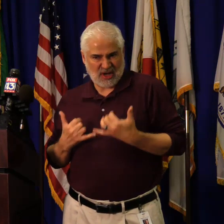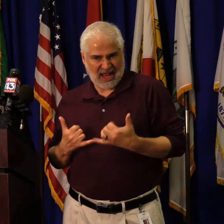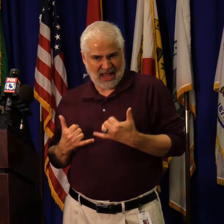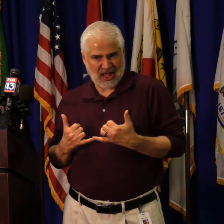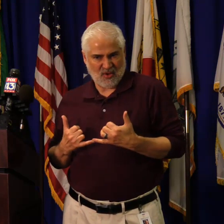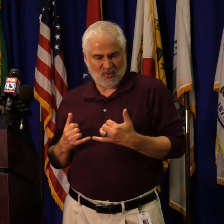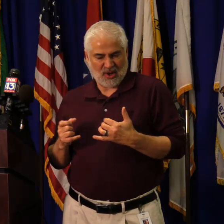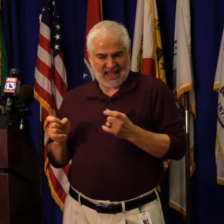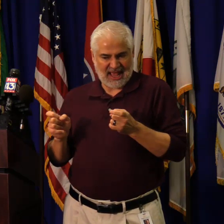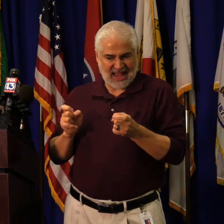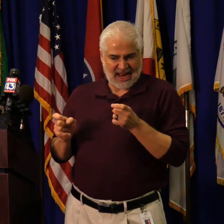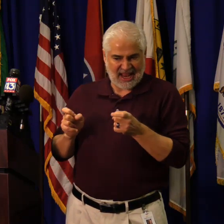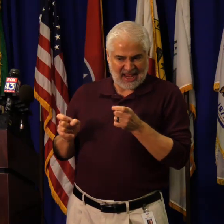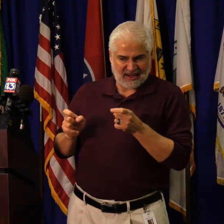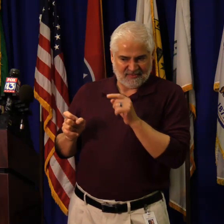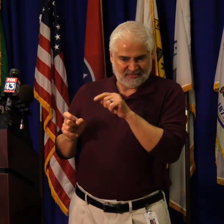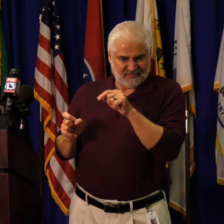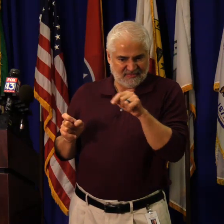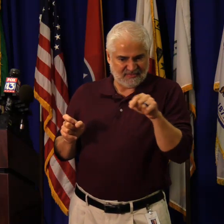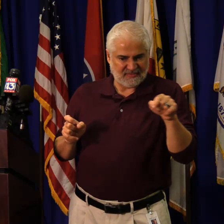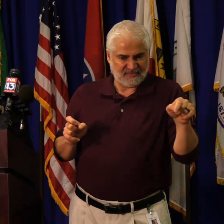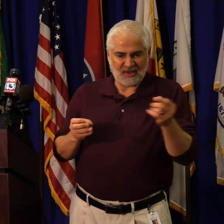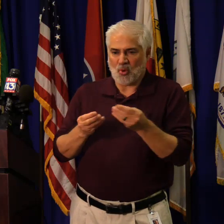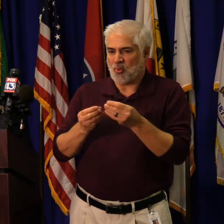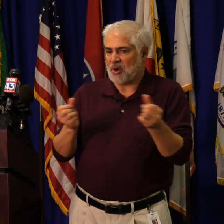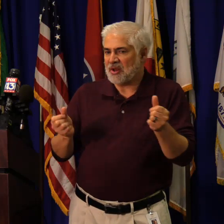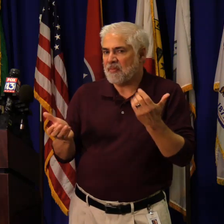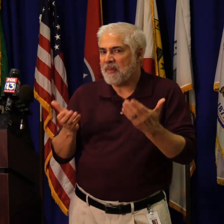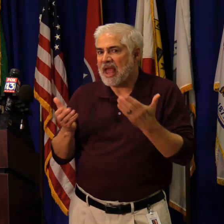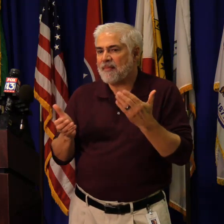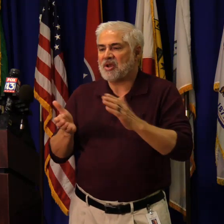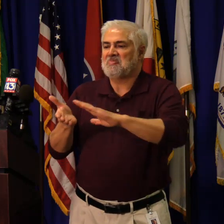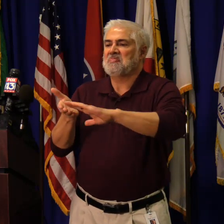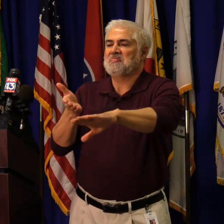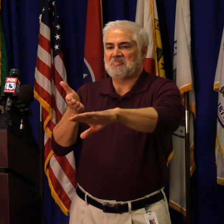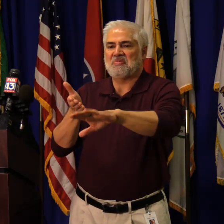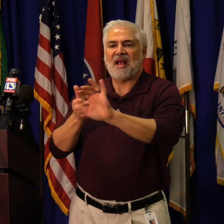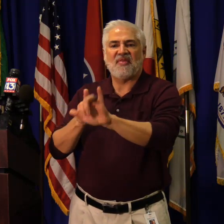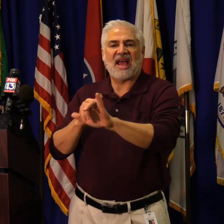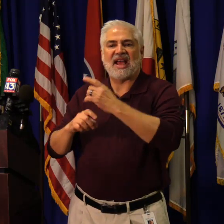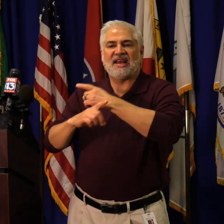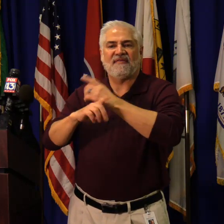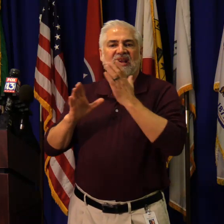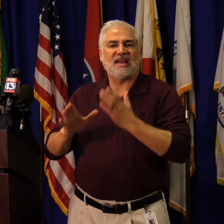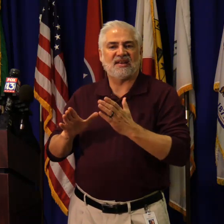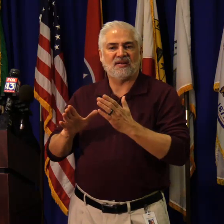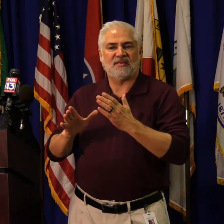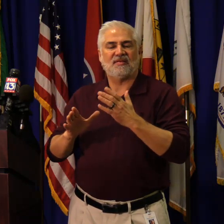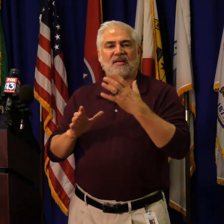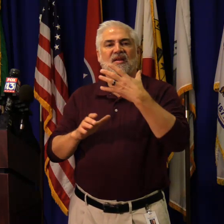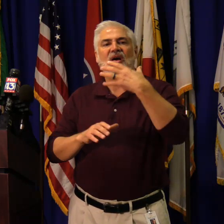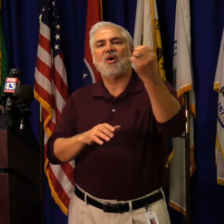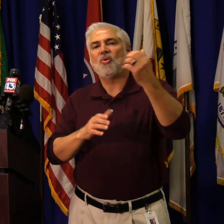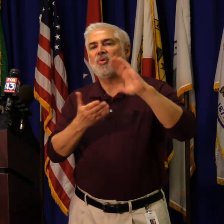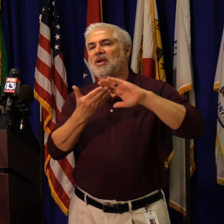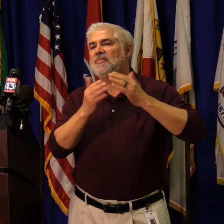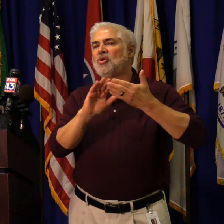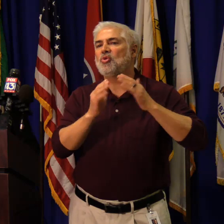we are handling those cases where the resolution might be the release of that defendant into the community.